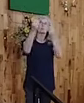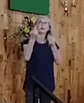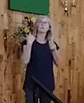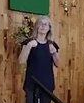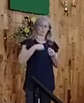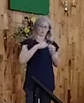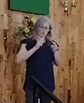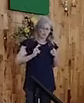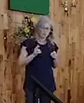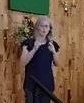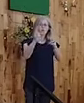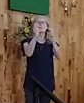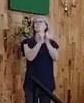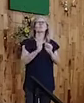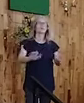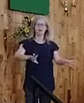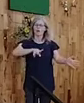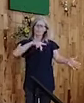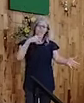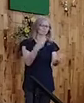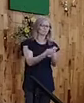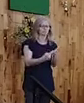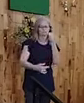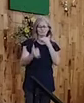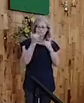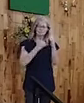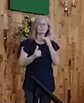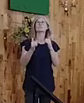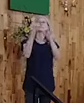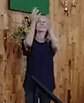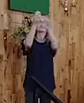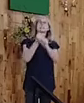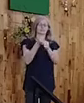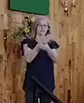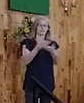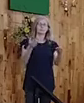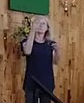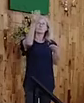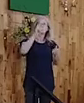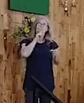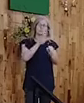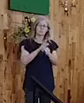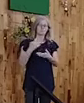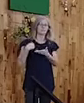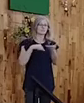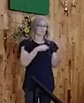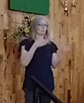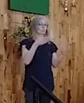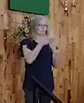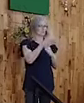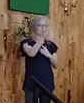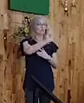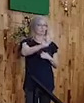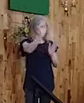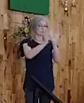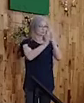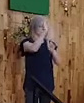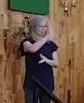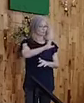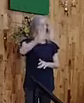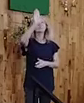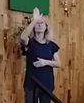hasten without stumbling to receive the things you have promised through our Lord